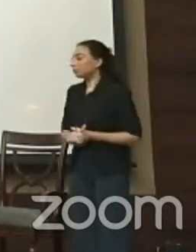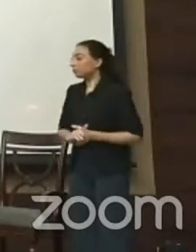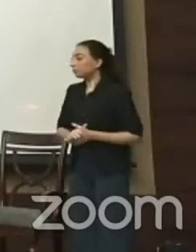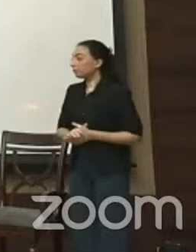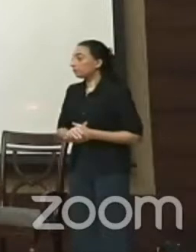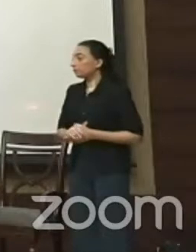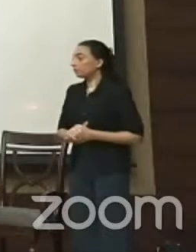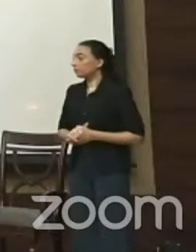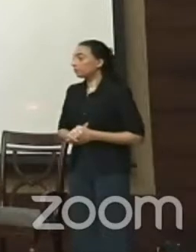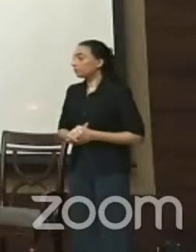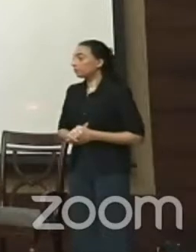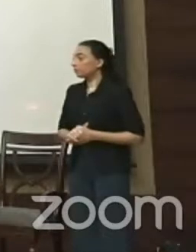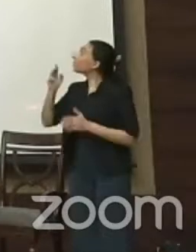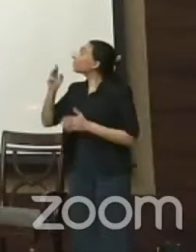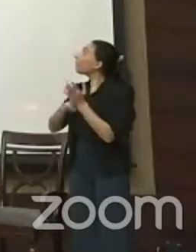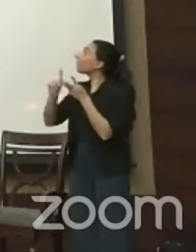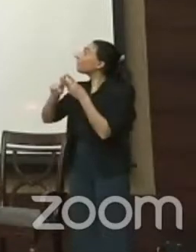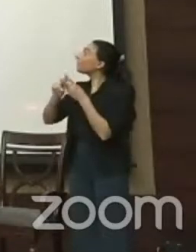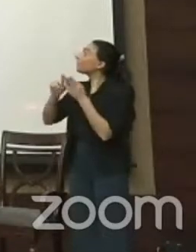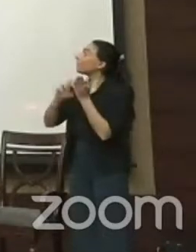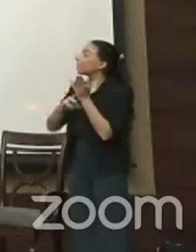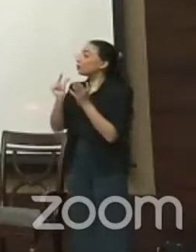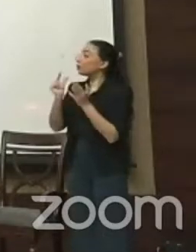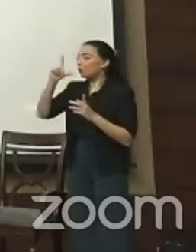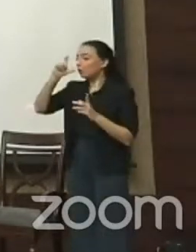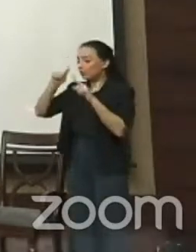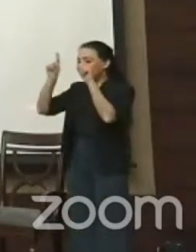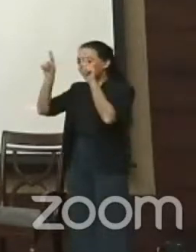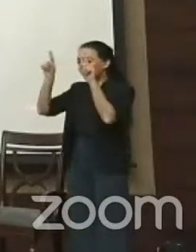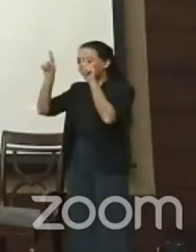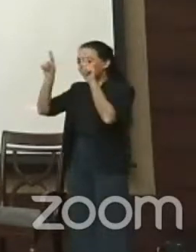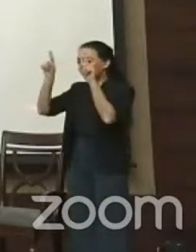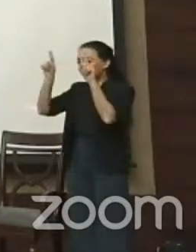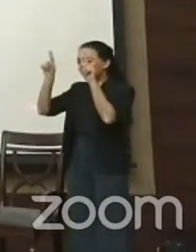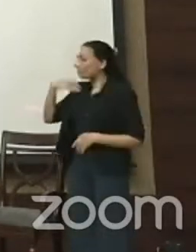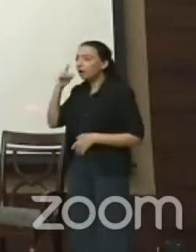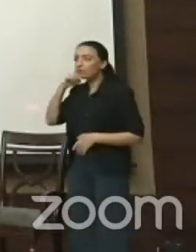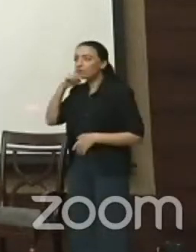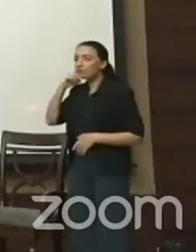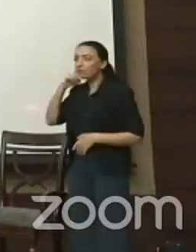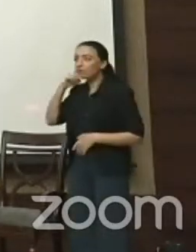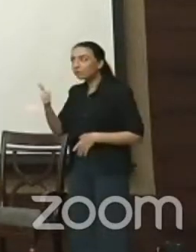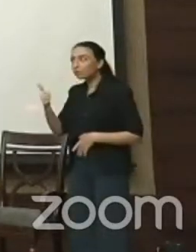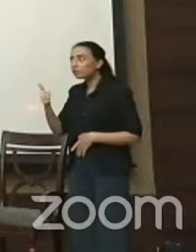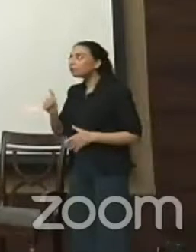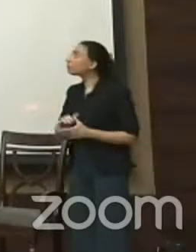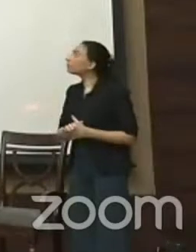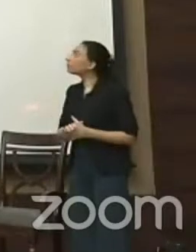Now I see Meenu Bhambani. Hello, Meenu. Can you hear me?